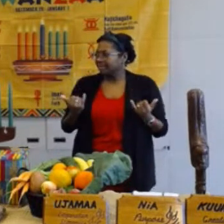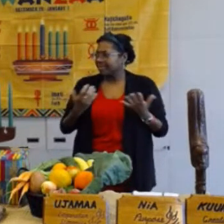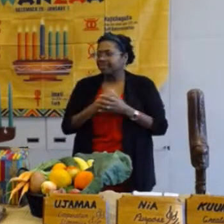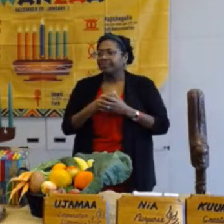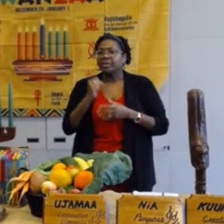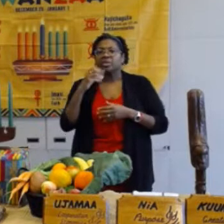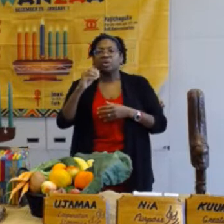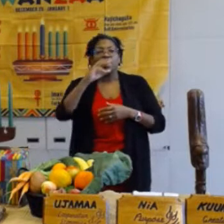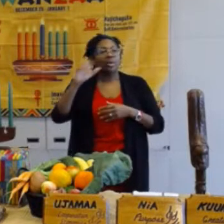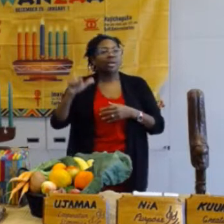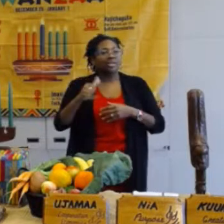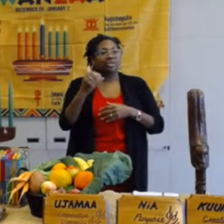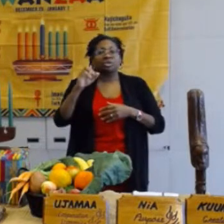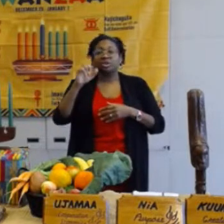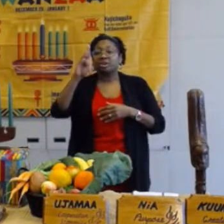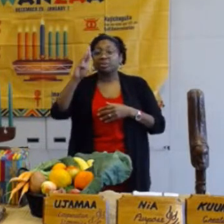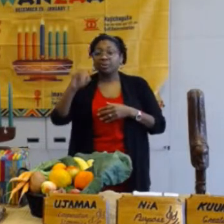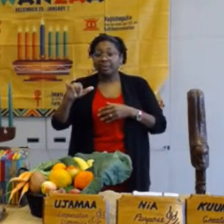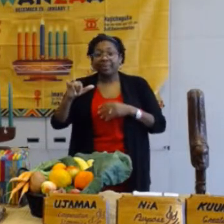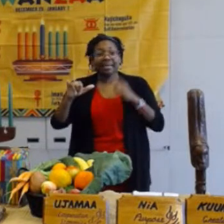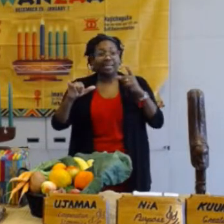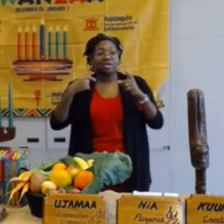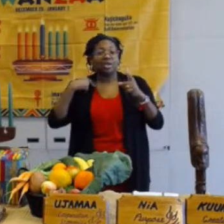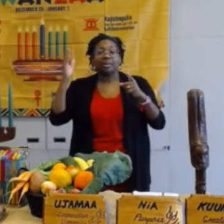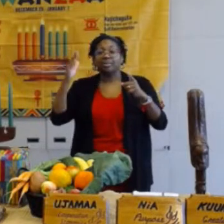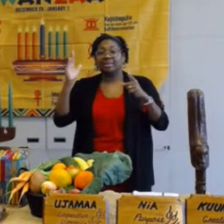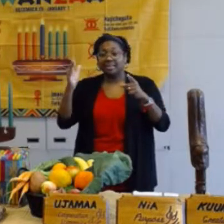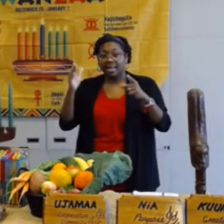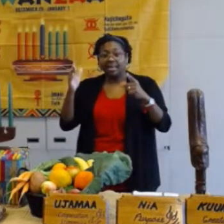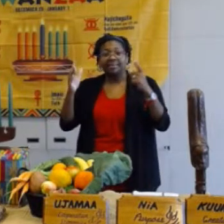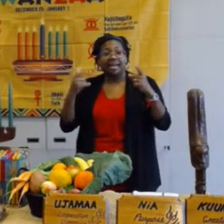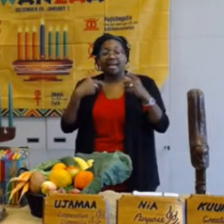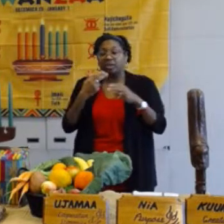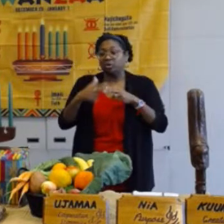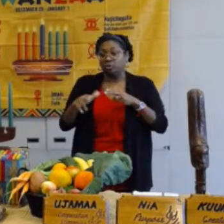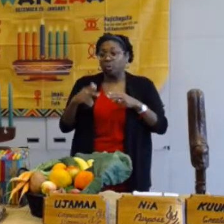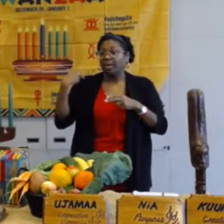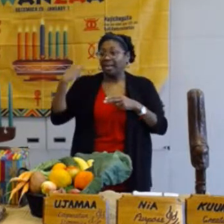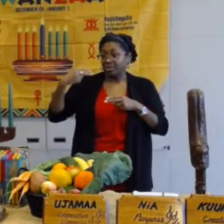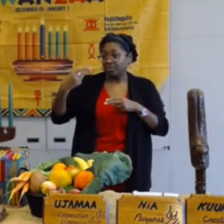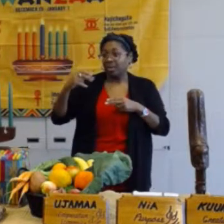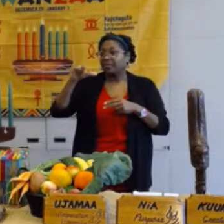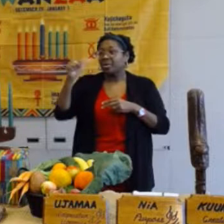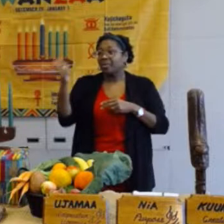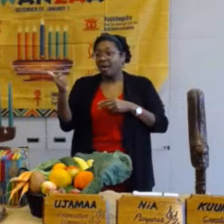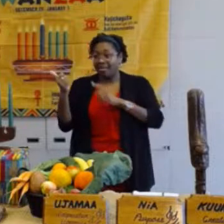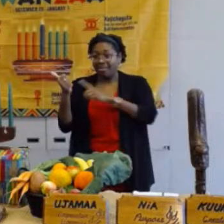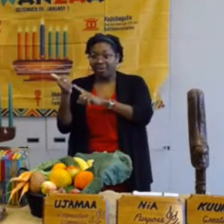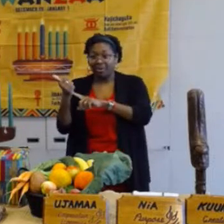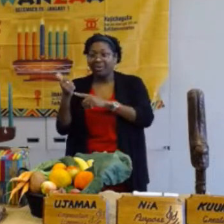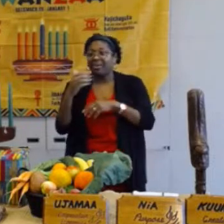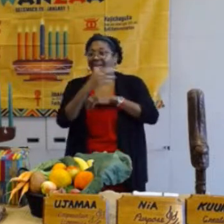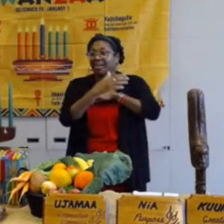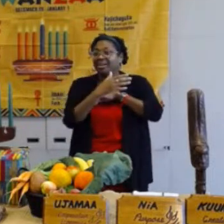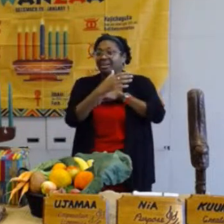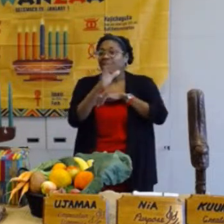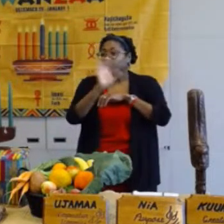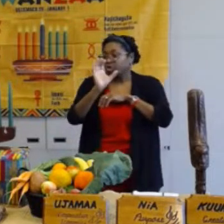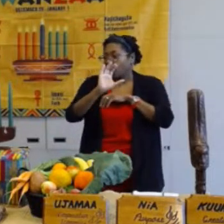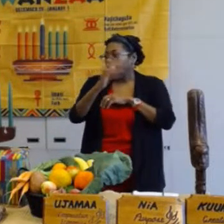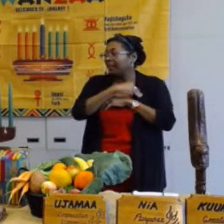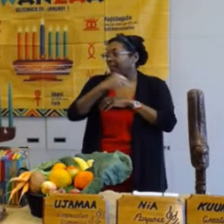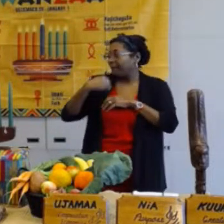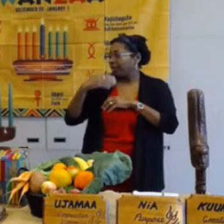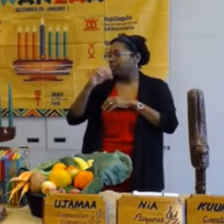Jeremy is going to present a brief history that is being facilitated by one of our other Kwanzaa Charlotte members, Sister Tahira. And then we'll come